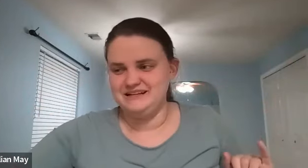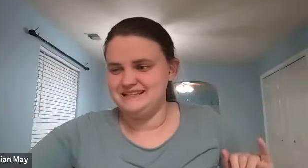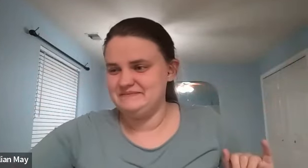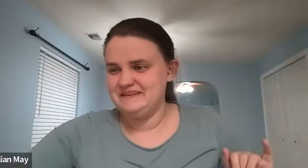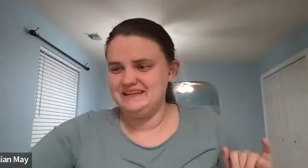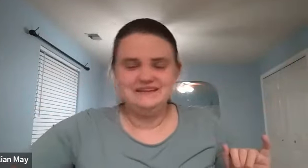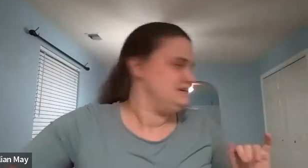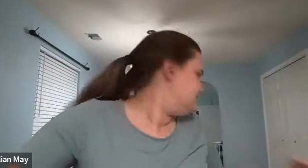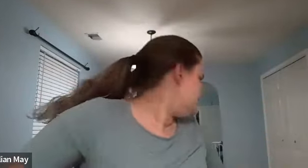it.